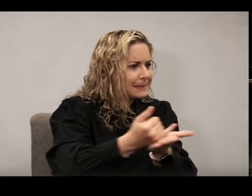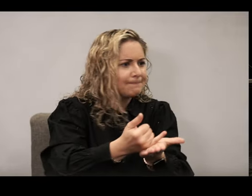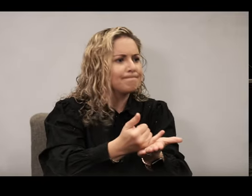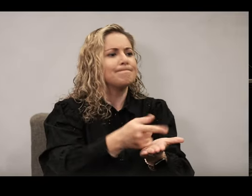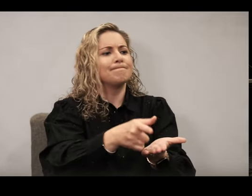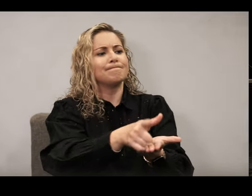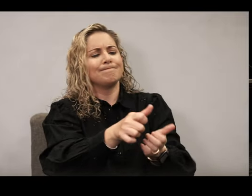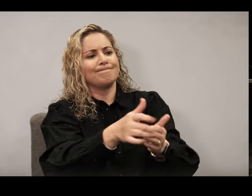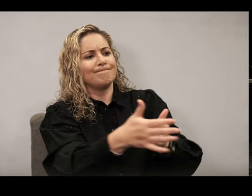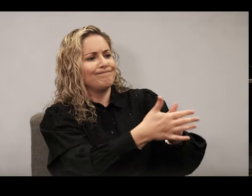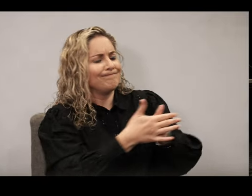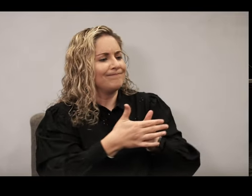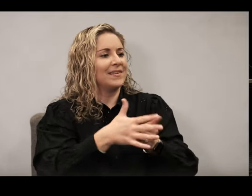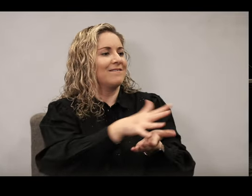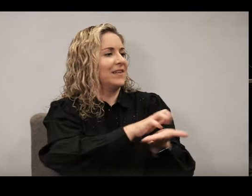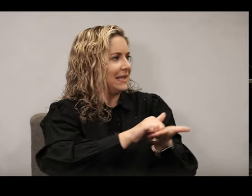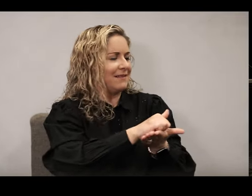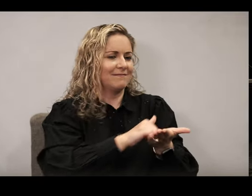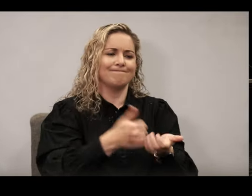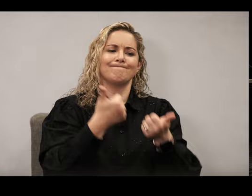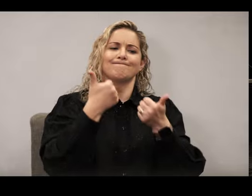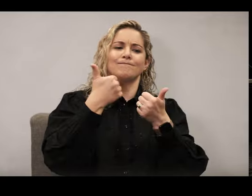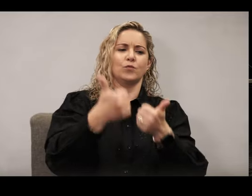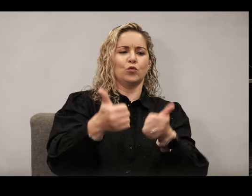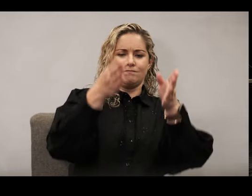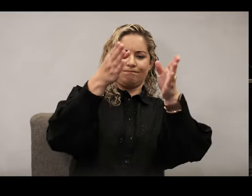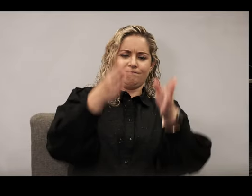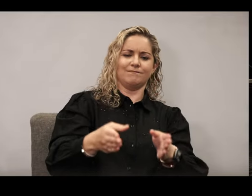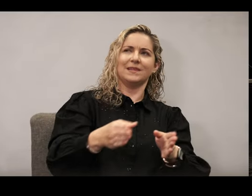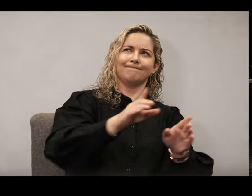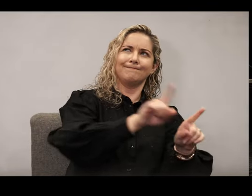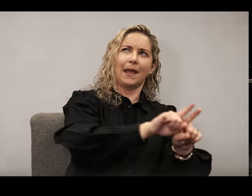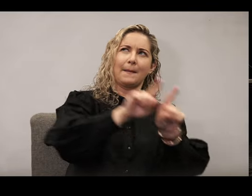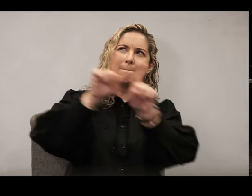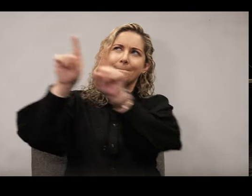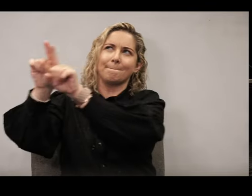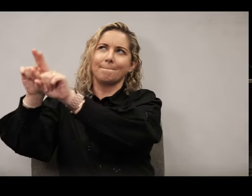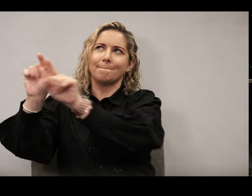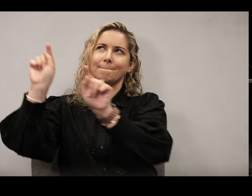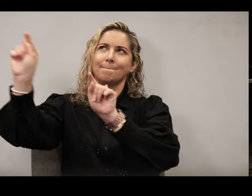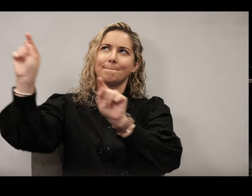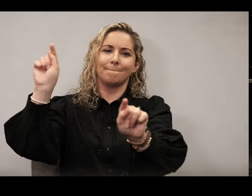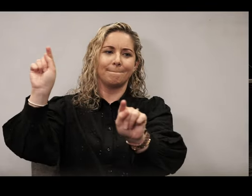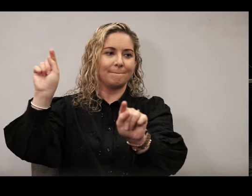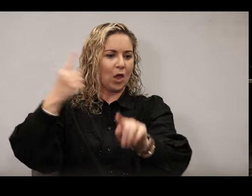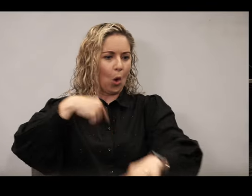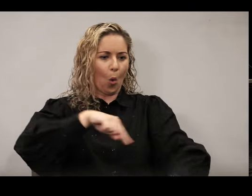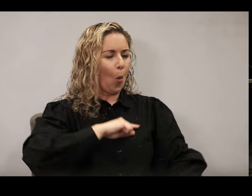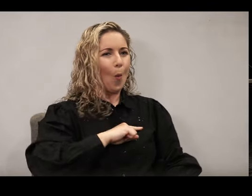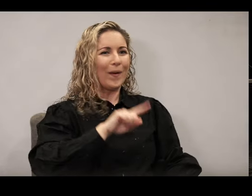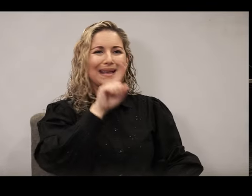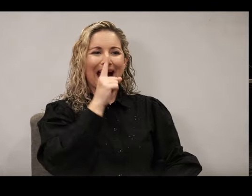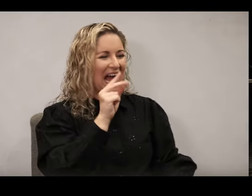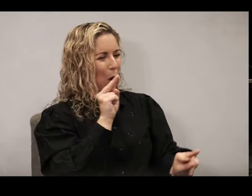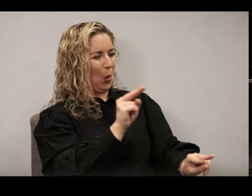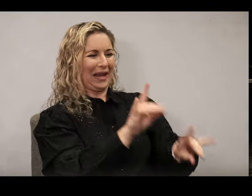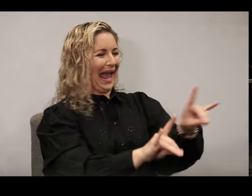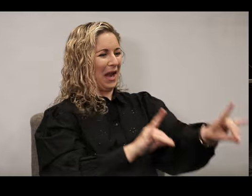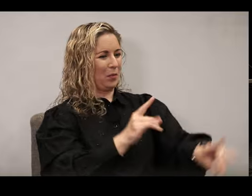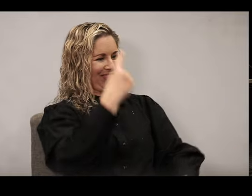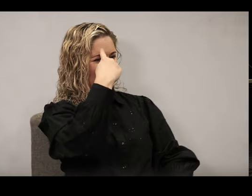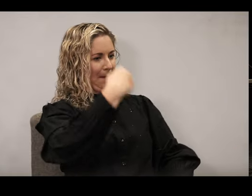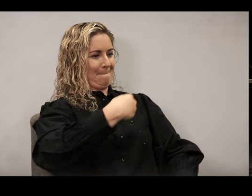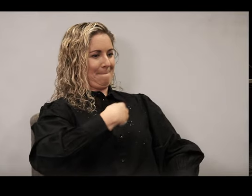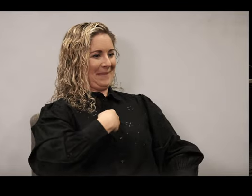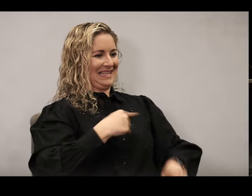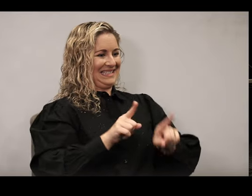us humans back to God. We don't look at the animals back to us. We look at Christ down to us. We see